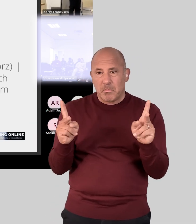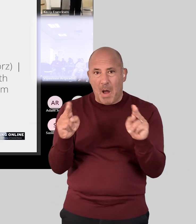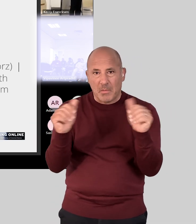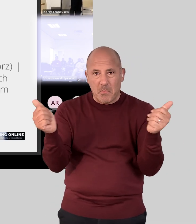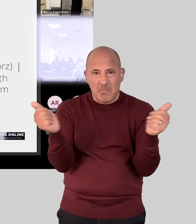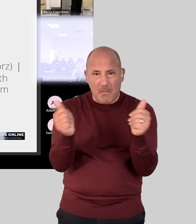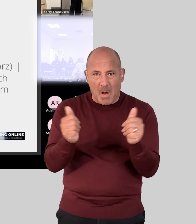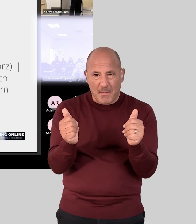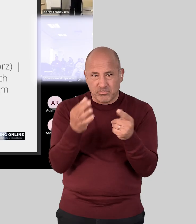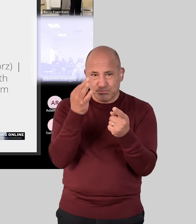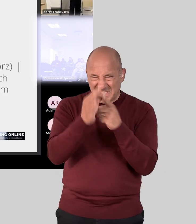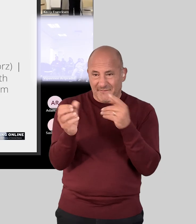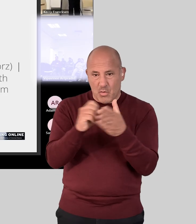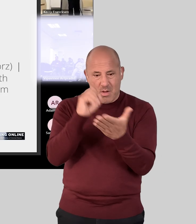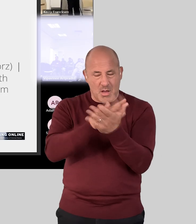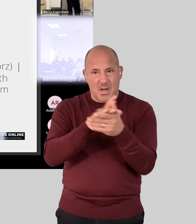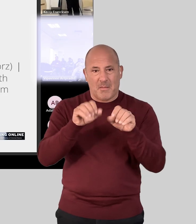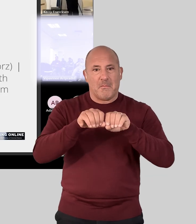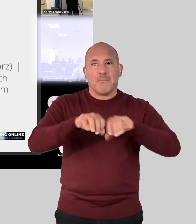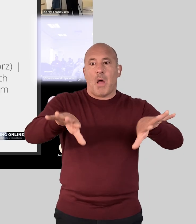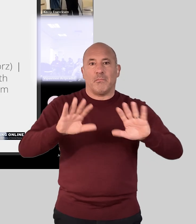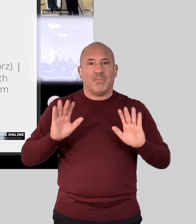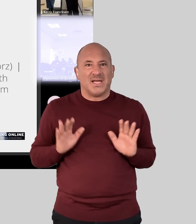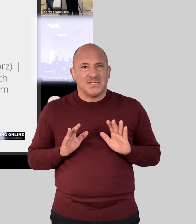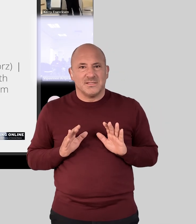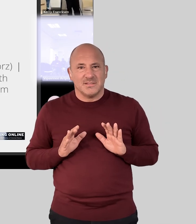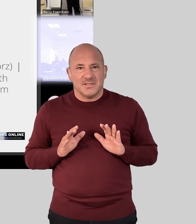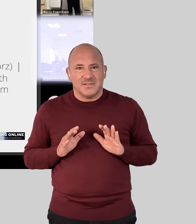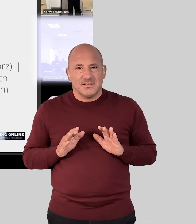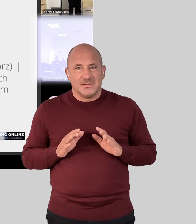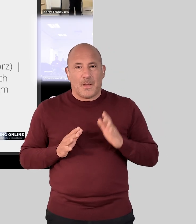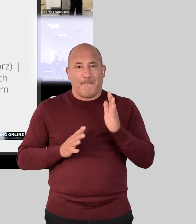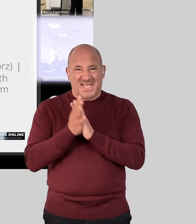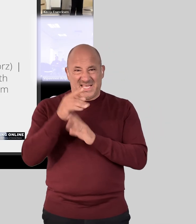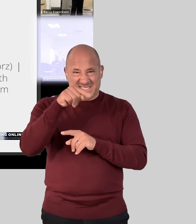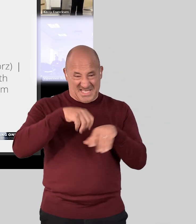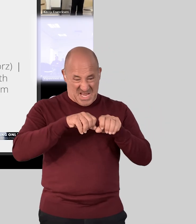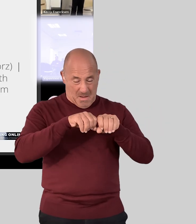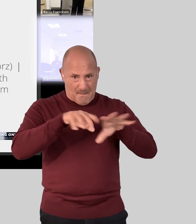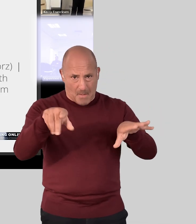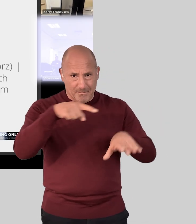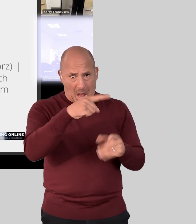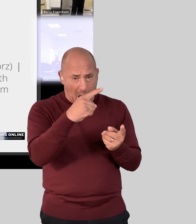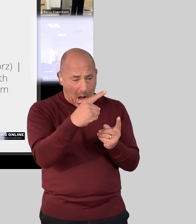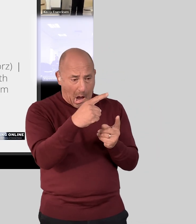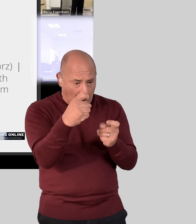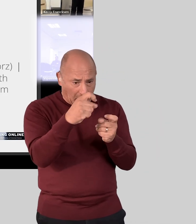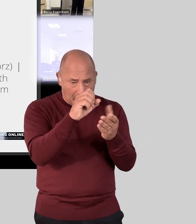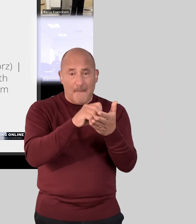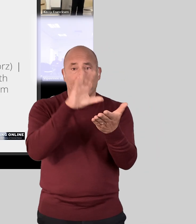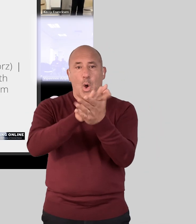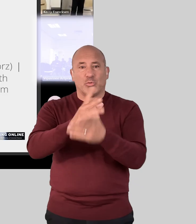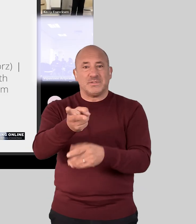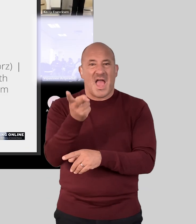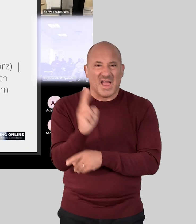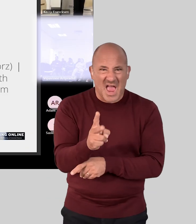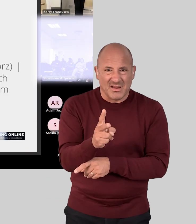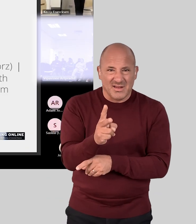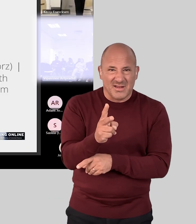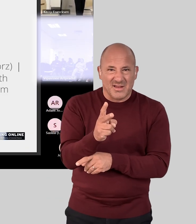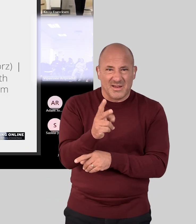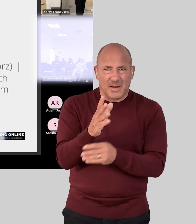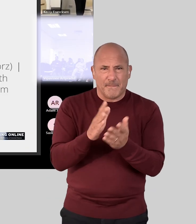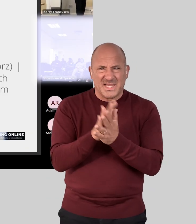dancer who's had his rounds clipped from an event specifically for the sake of their channel. So that channel take highlights